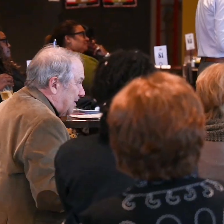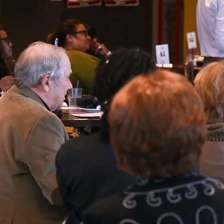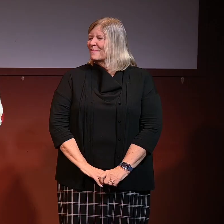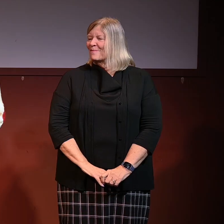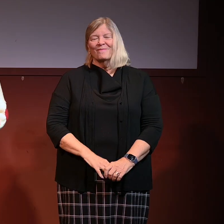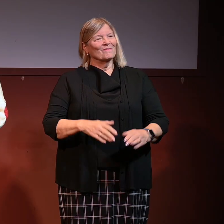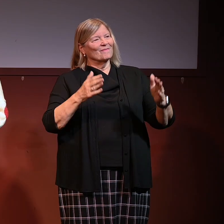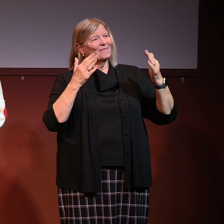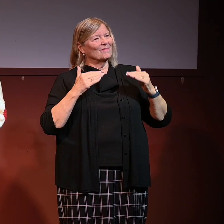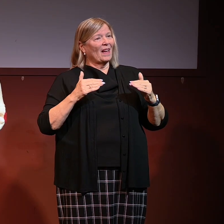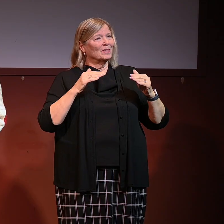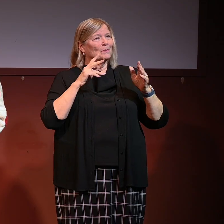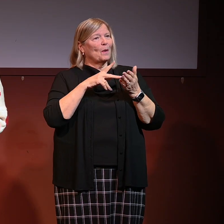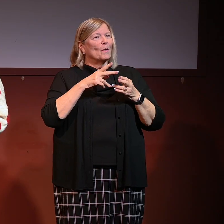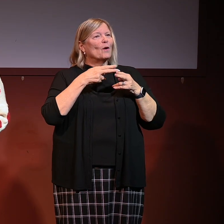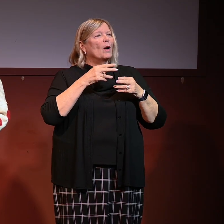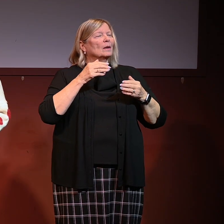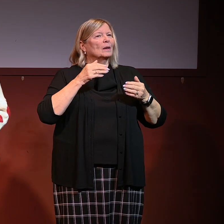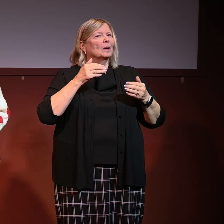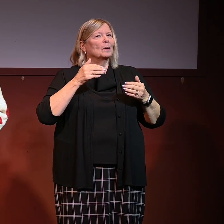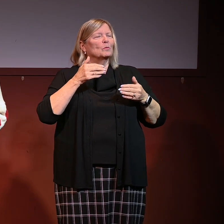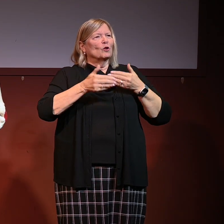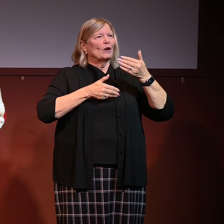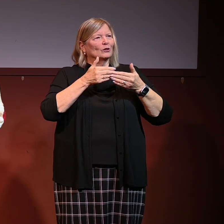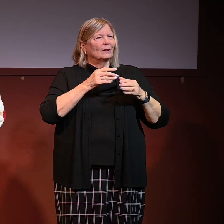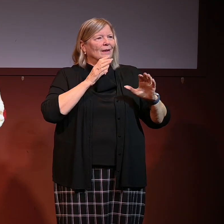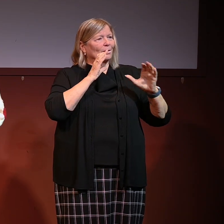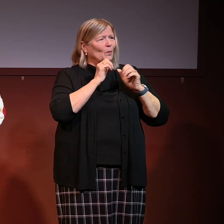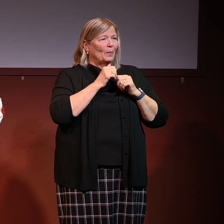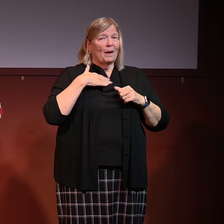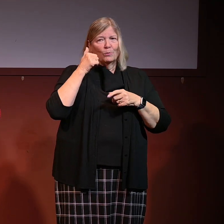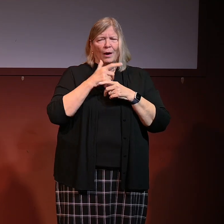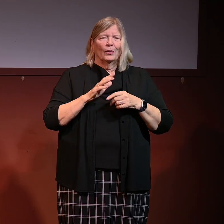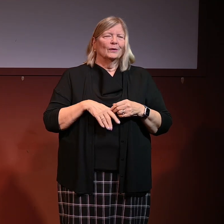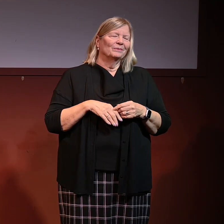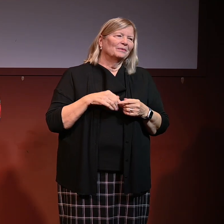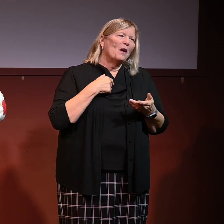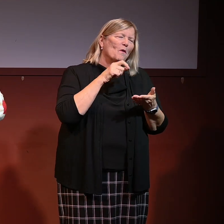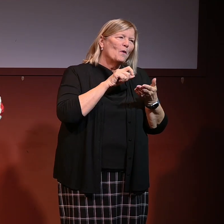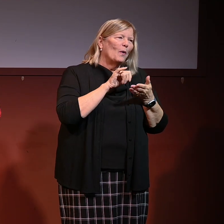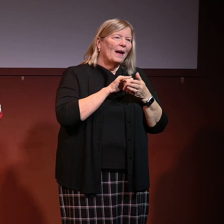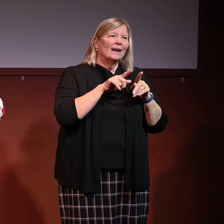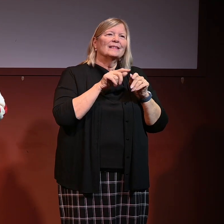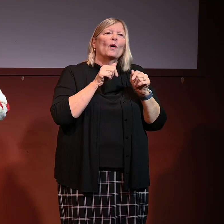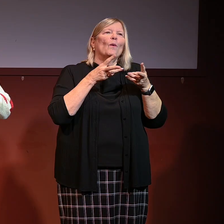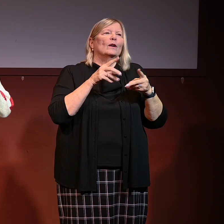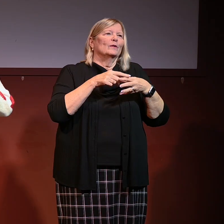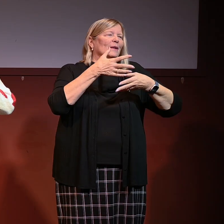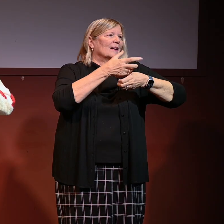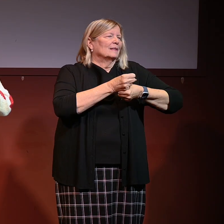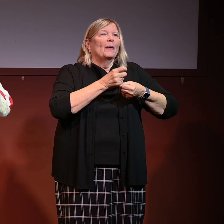My next poem is called Progression, a Conversation with My Brother. I wrote it as a means to encapsulate